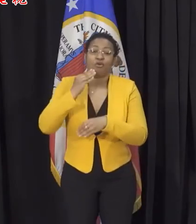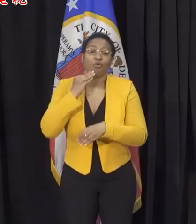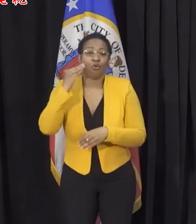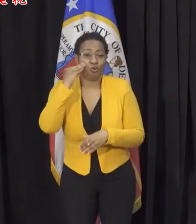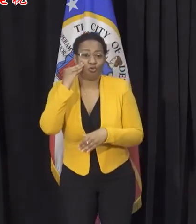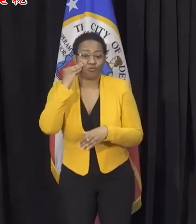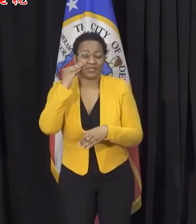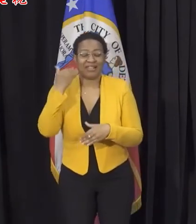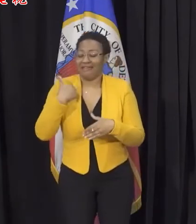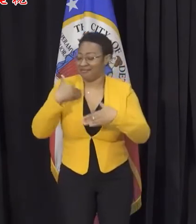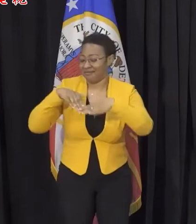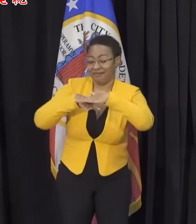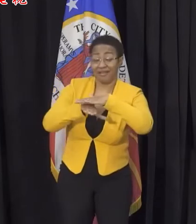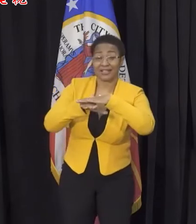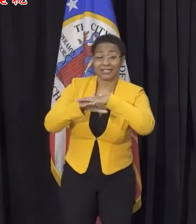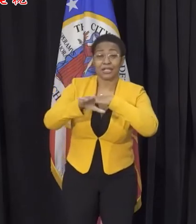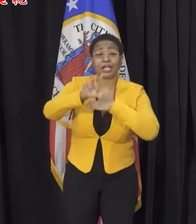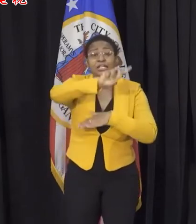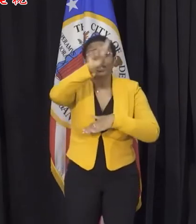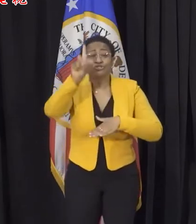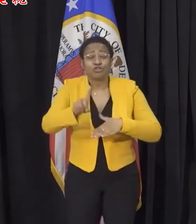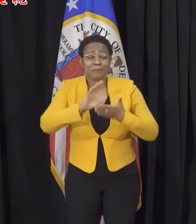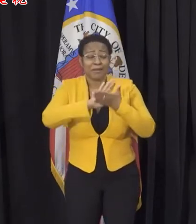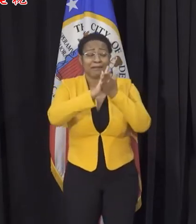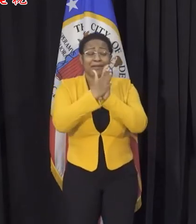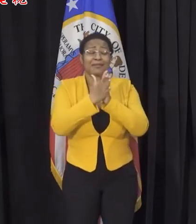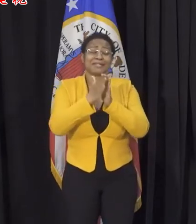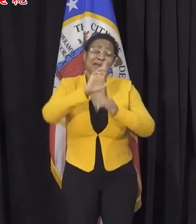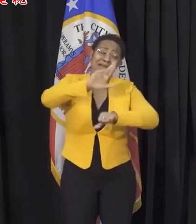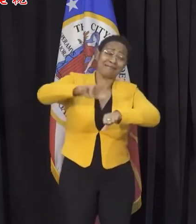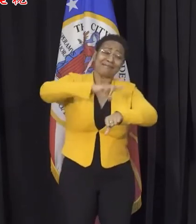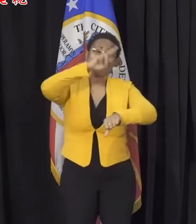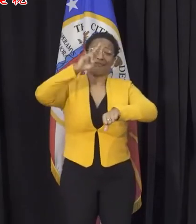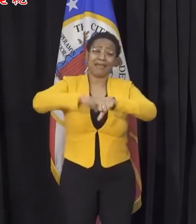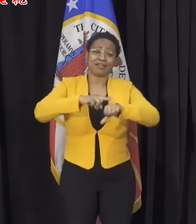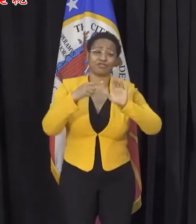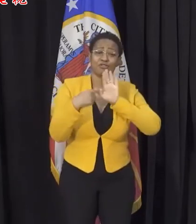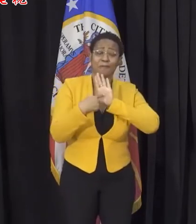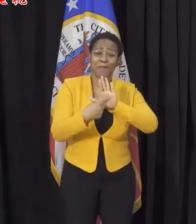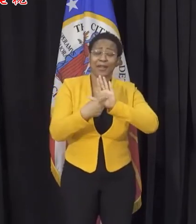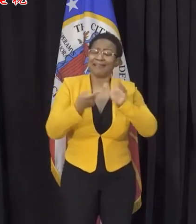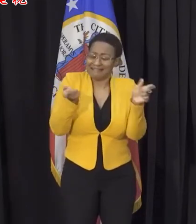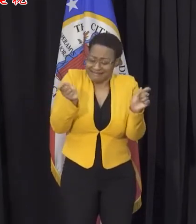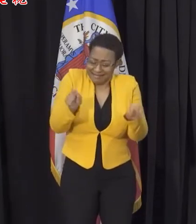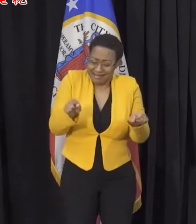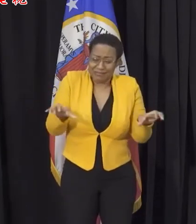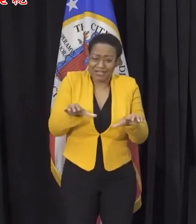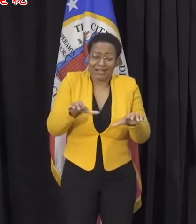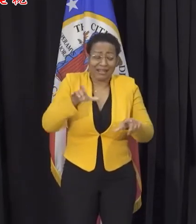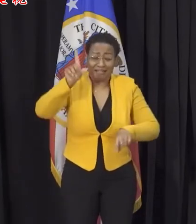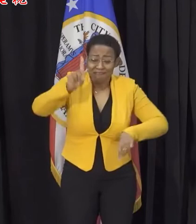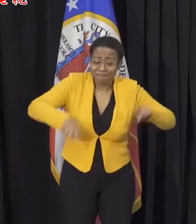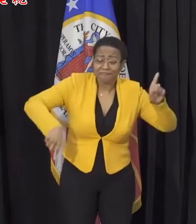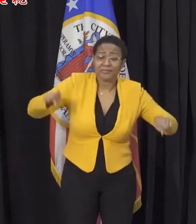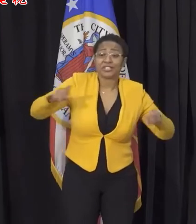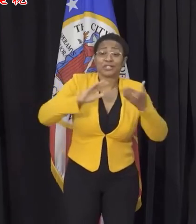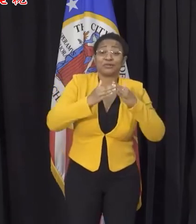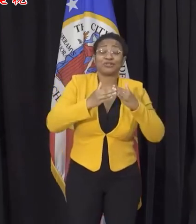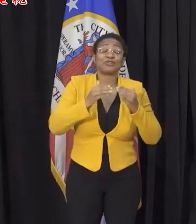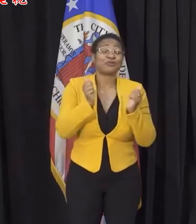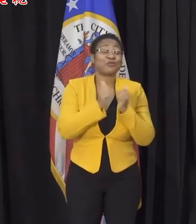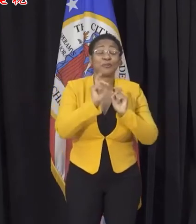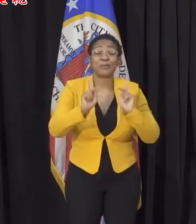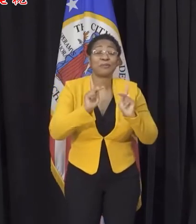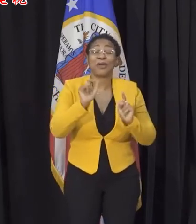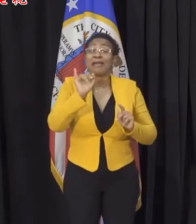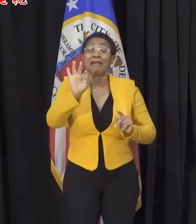homes. Detroit will become a national model of what can be done in various communities of people